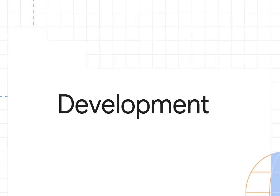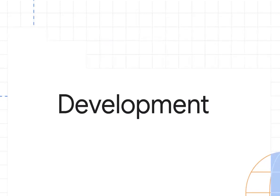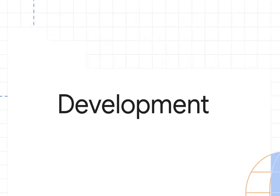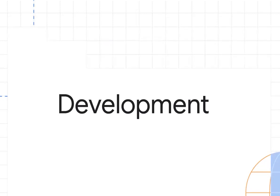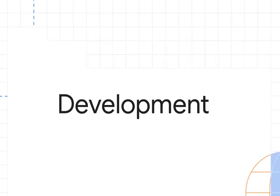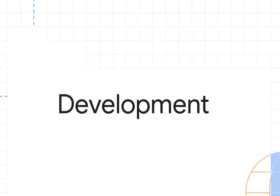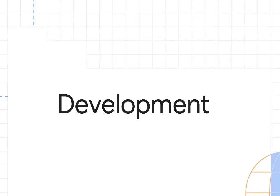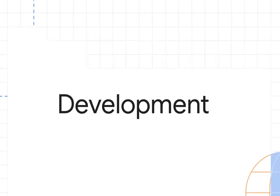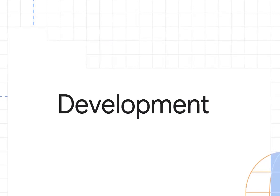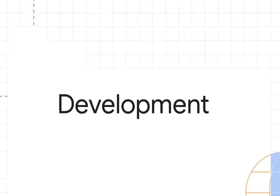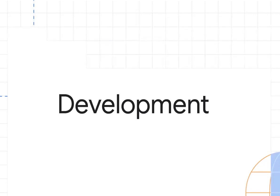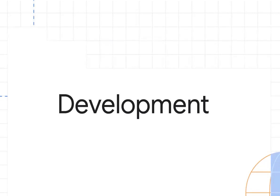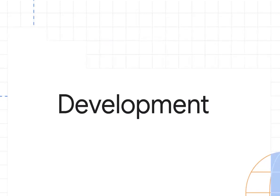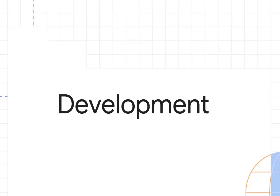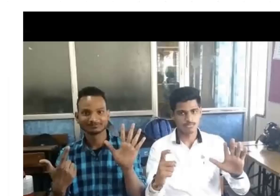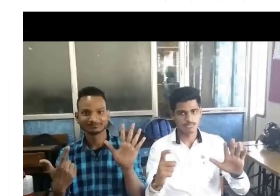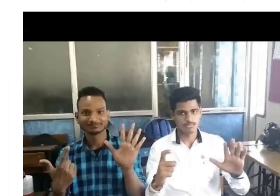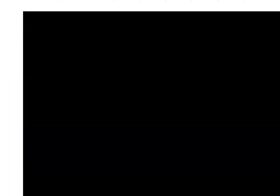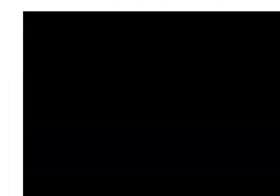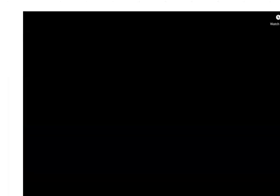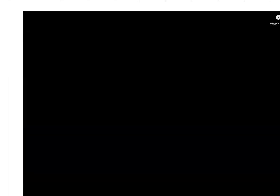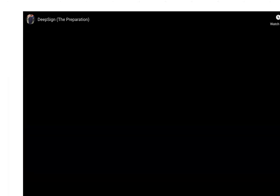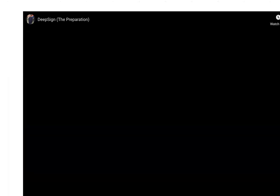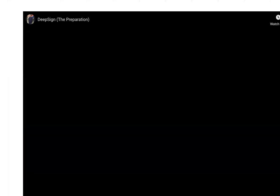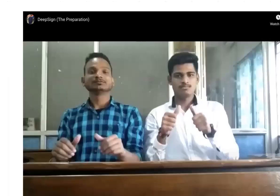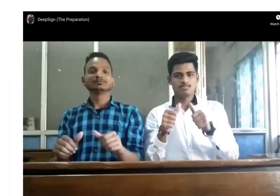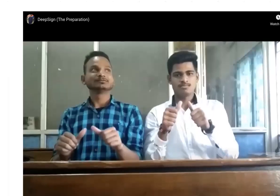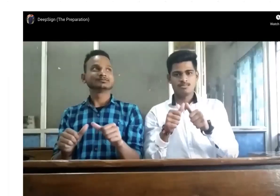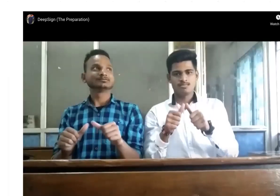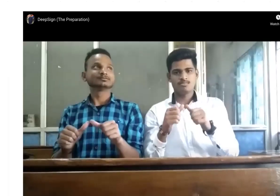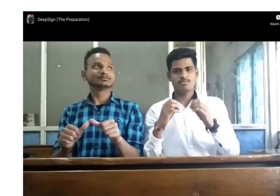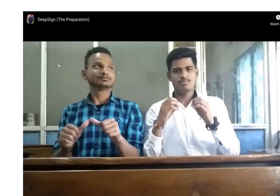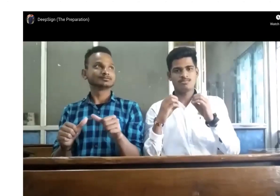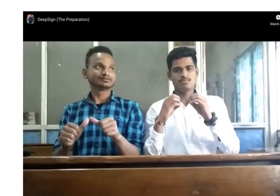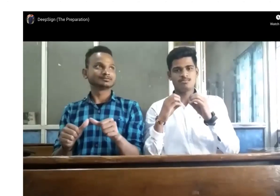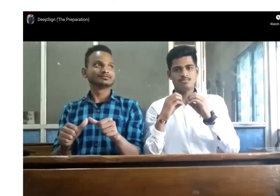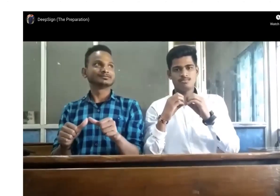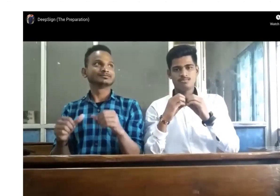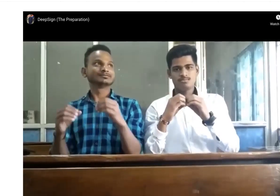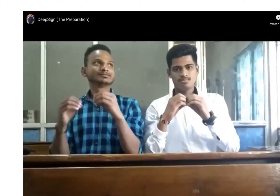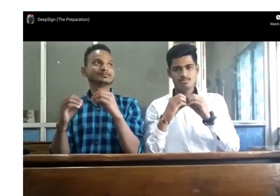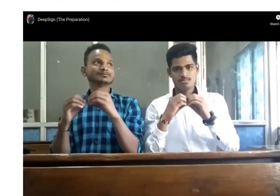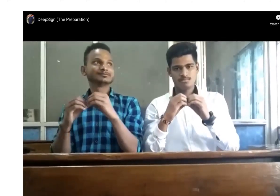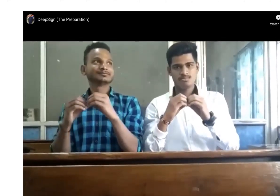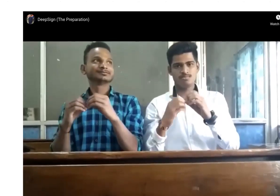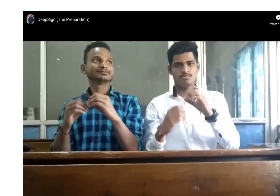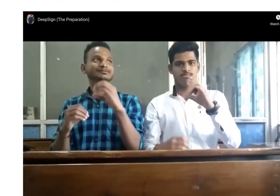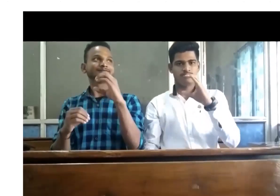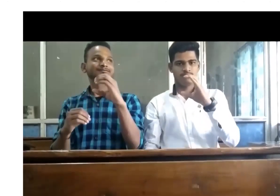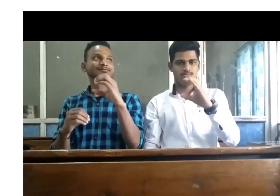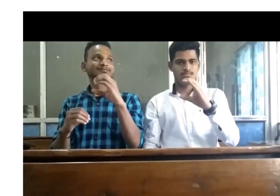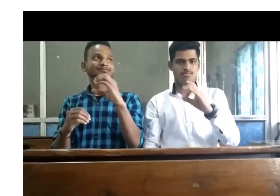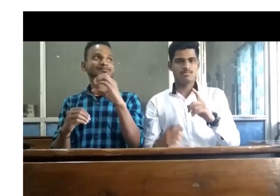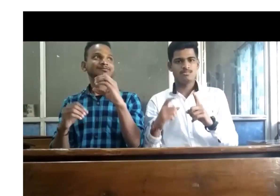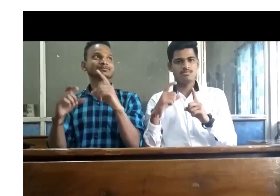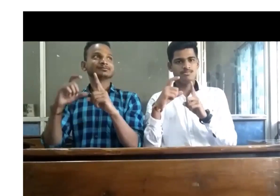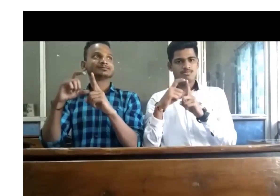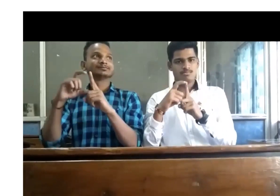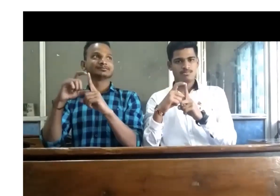I studied sign language for about 6 to 7 months. And this is a video from that NGO. So these are some of the students from the NGO who have been